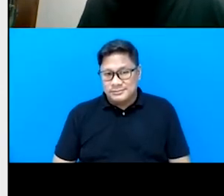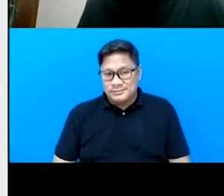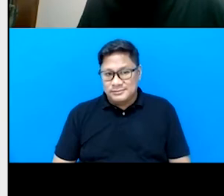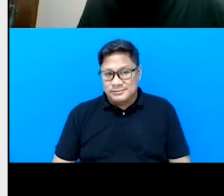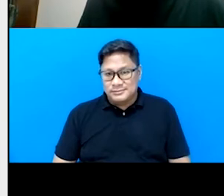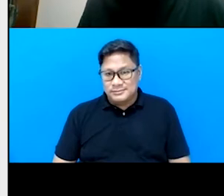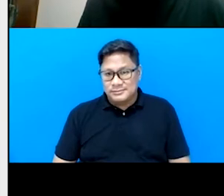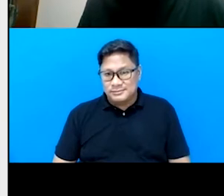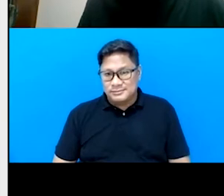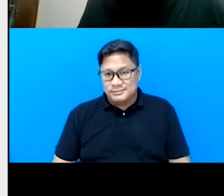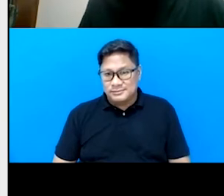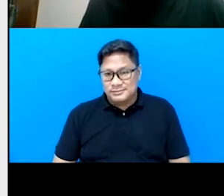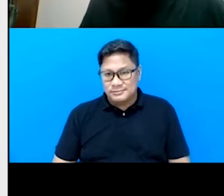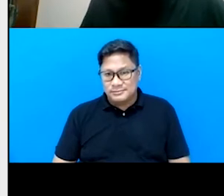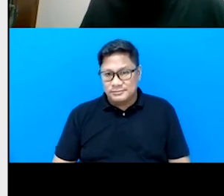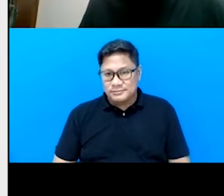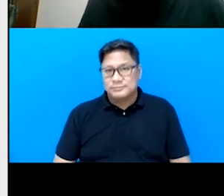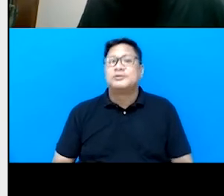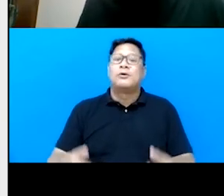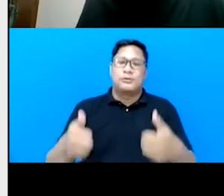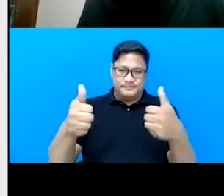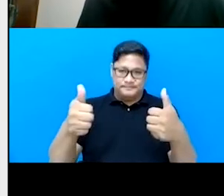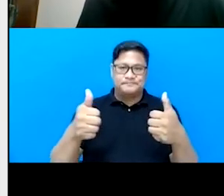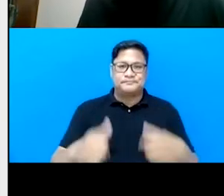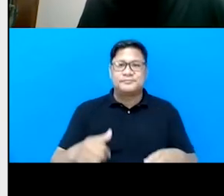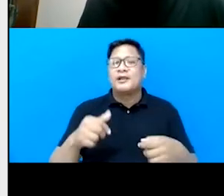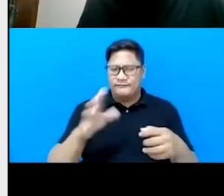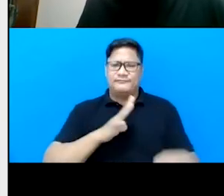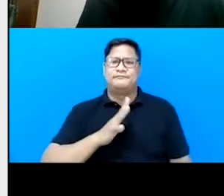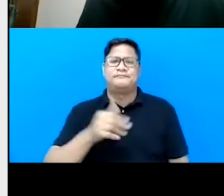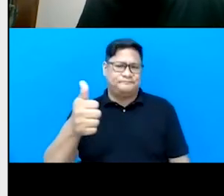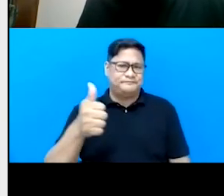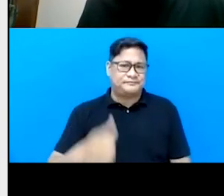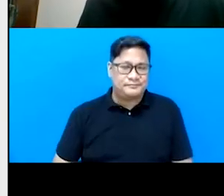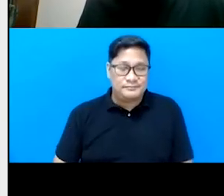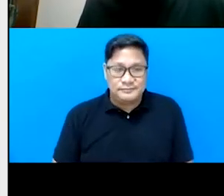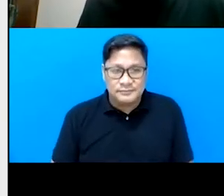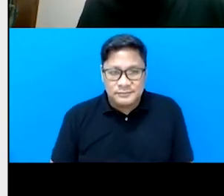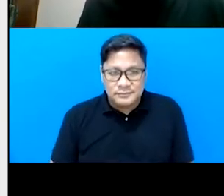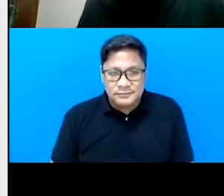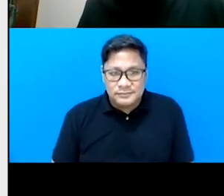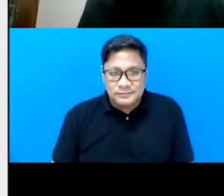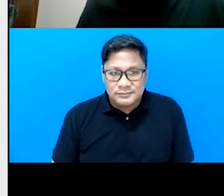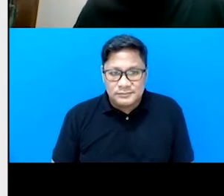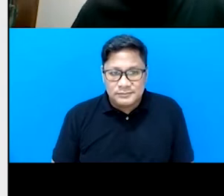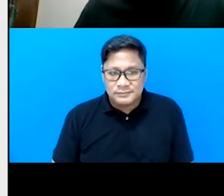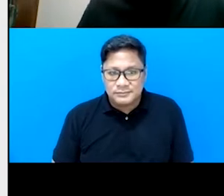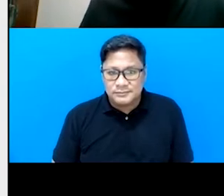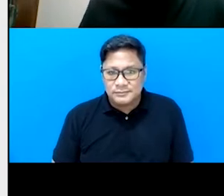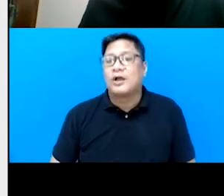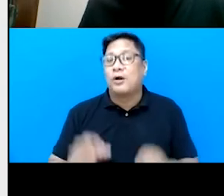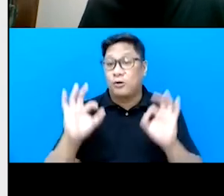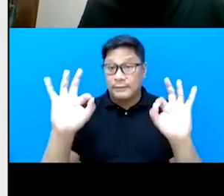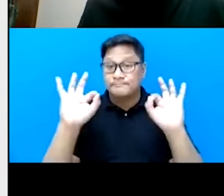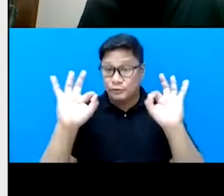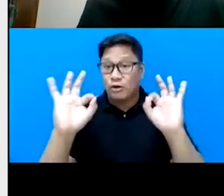I think we'll leave it as is. That's fine. That's fine. Yeah, because the answer is the date. So we'll Okay. enter